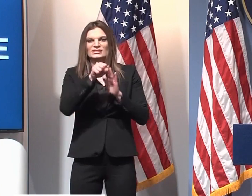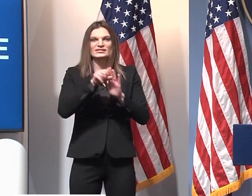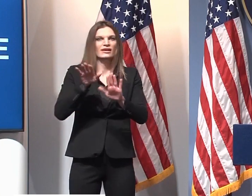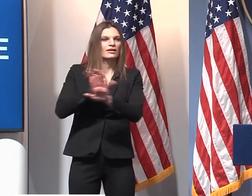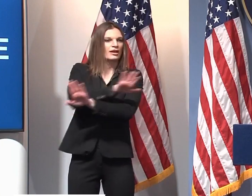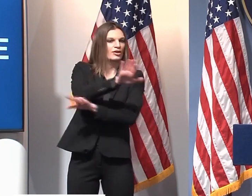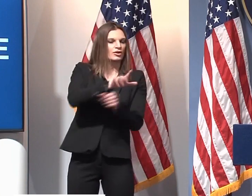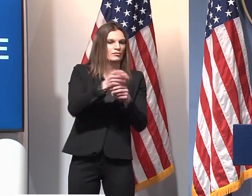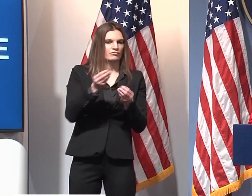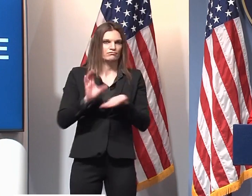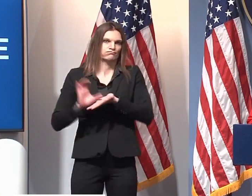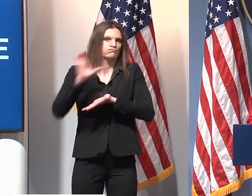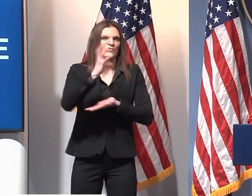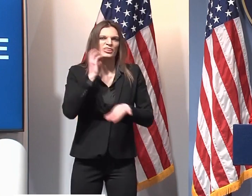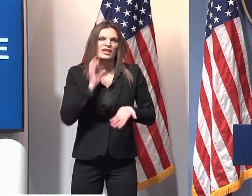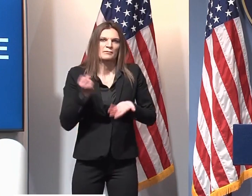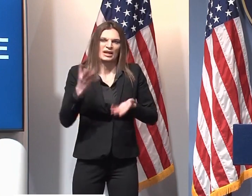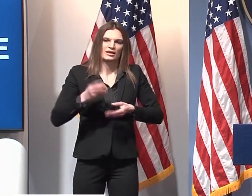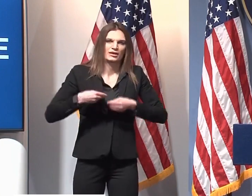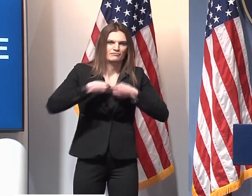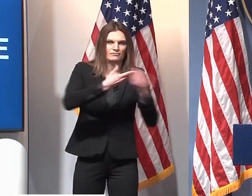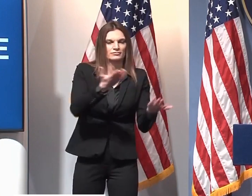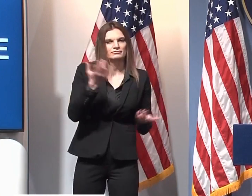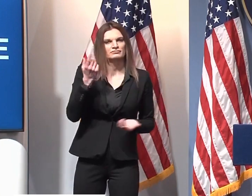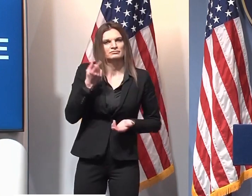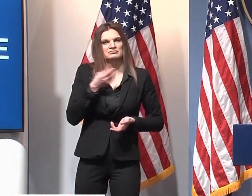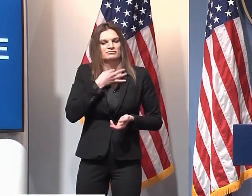state. Why is that?